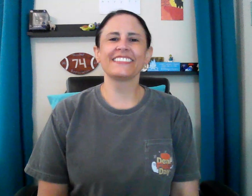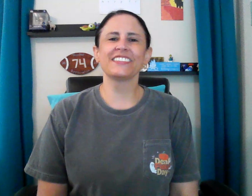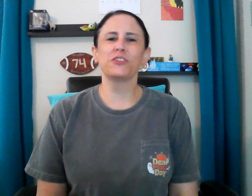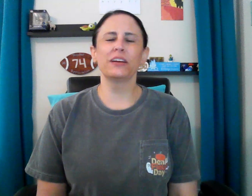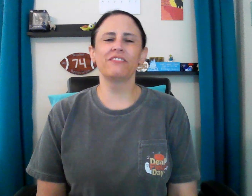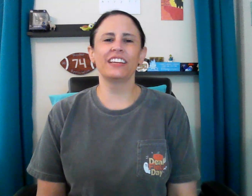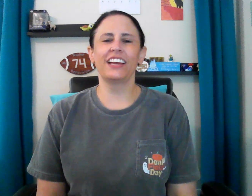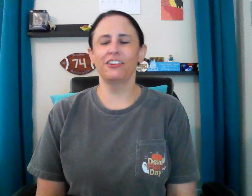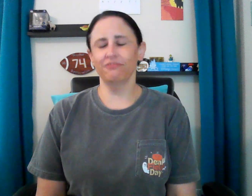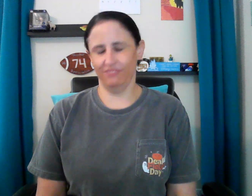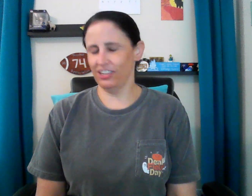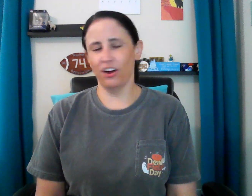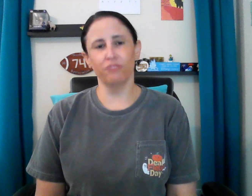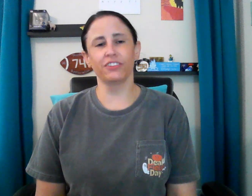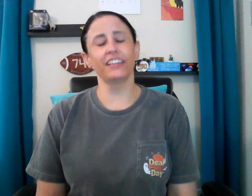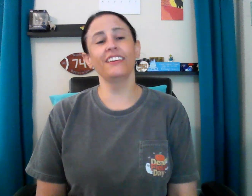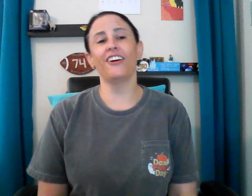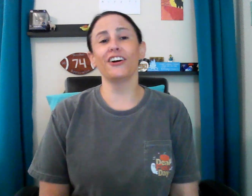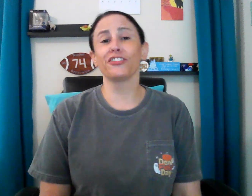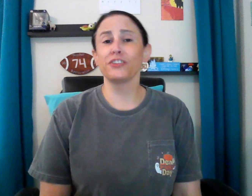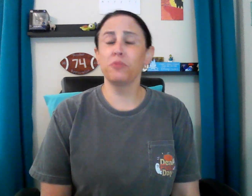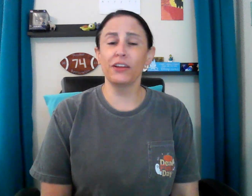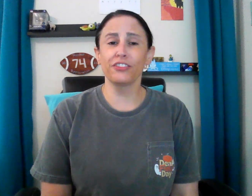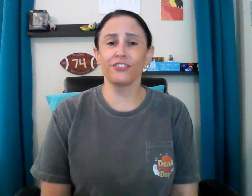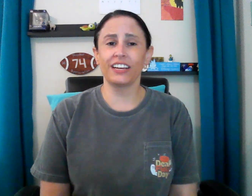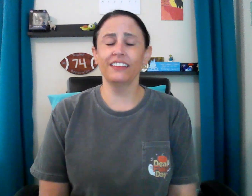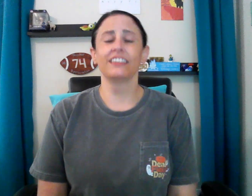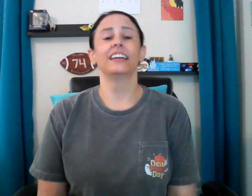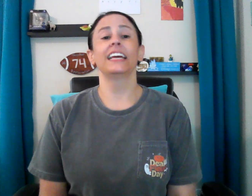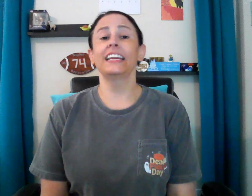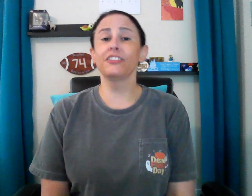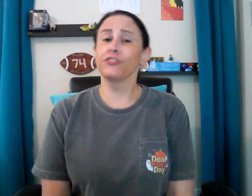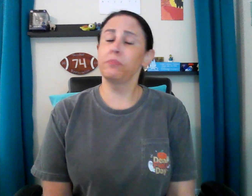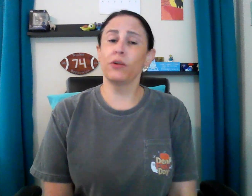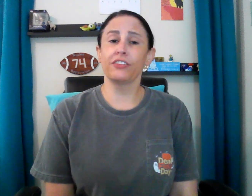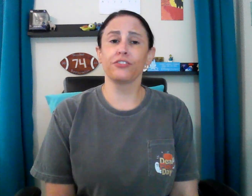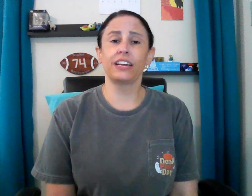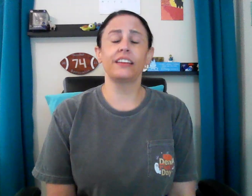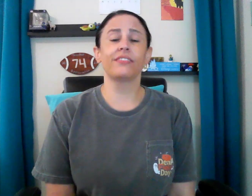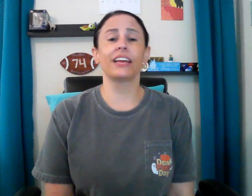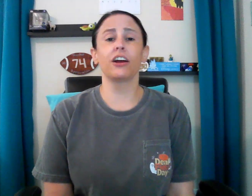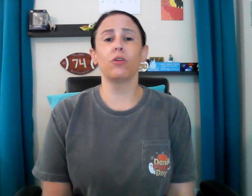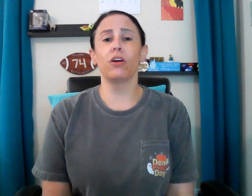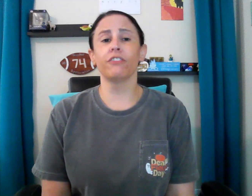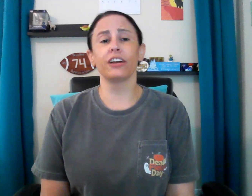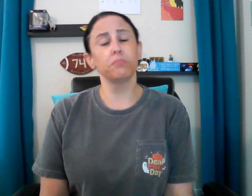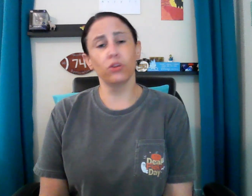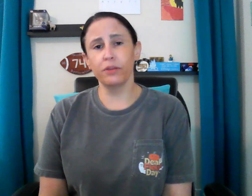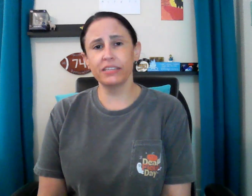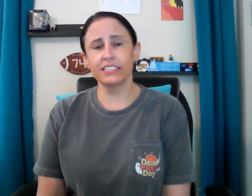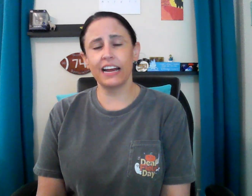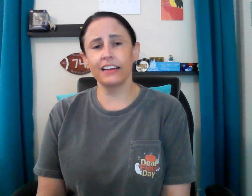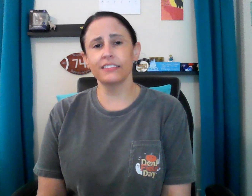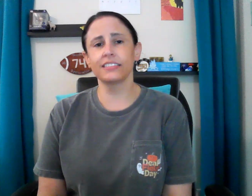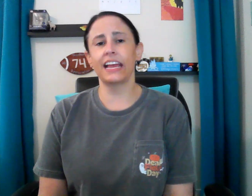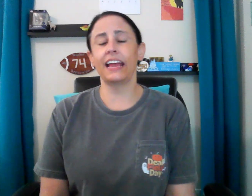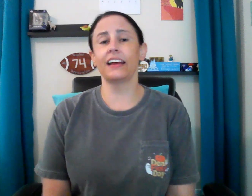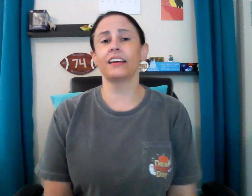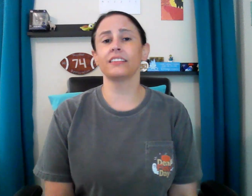This is a quick video, hopefully, on 3.3. In 3.3, they go over employment status, and some